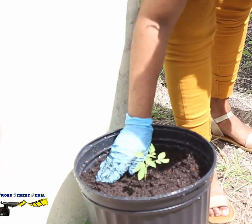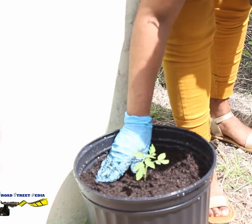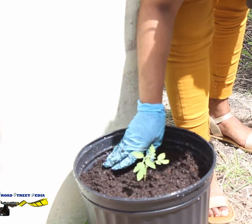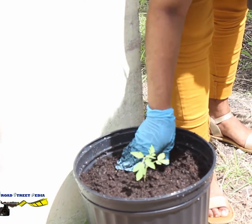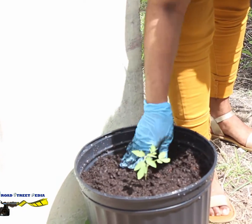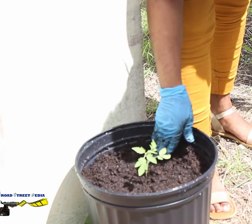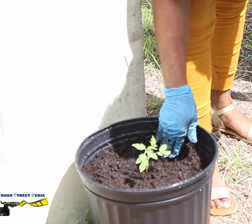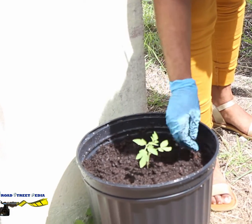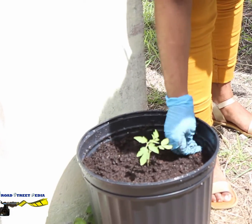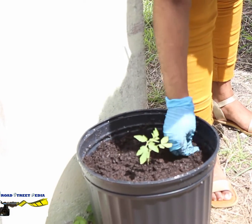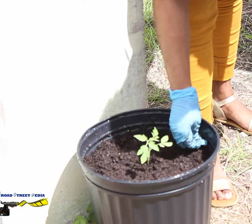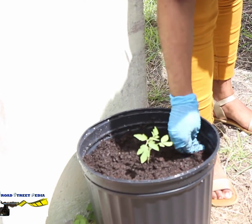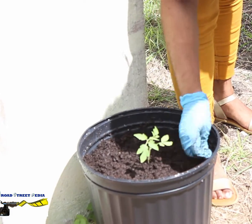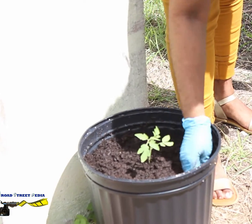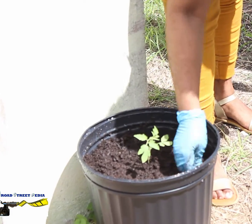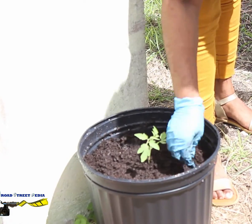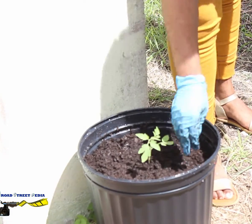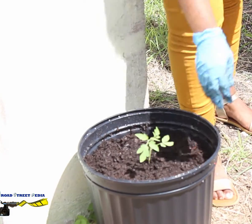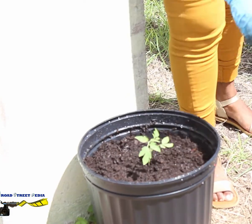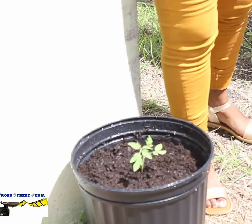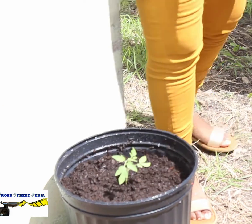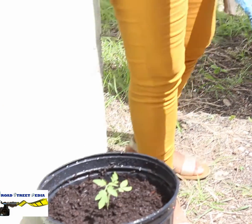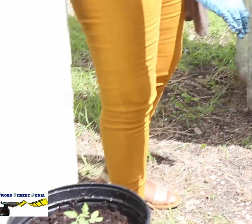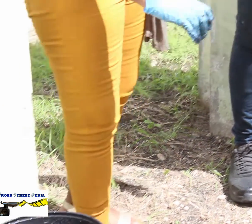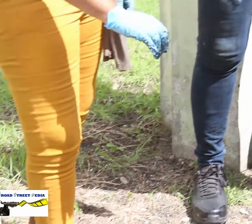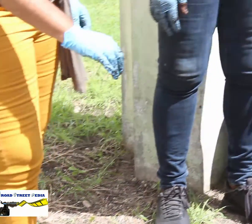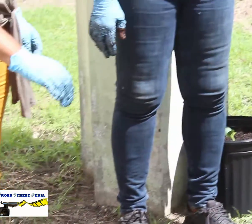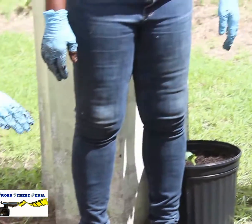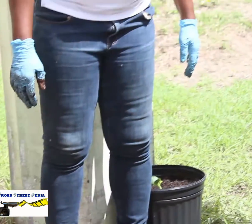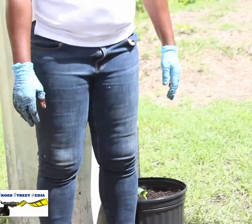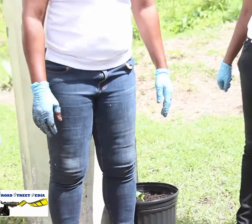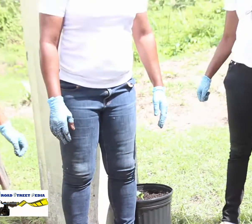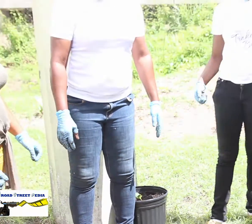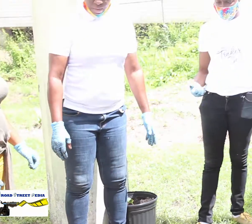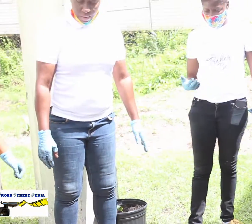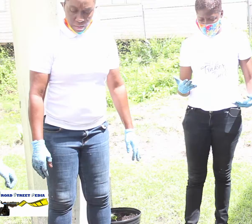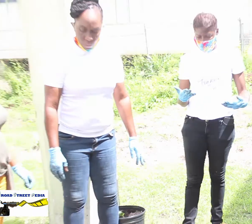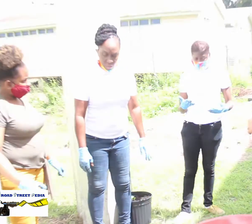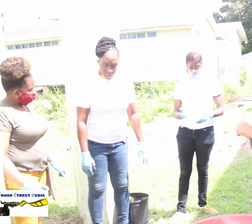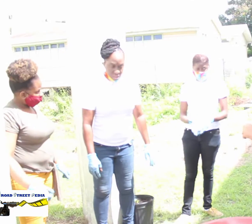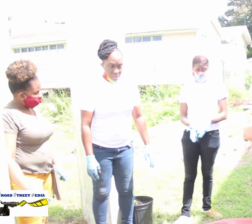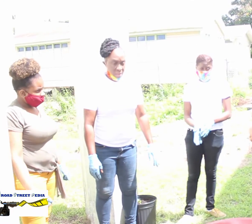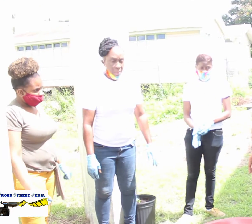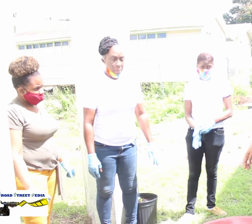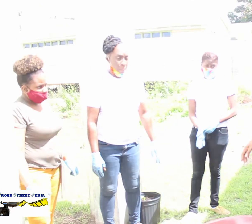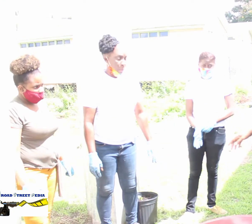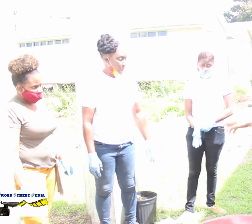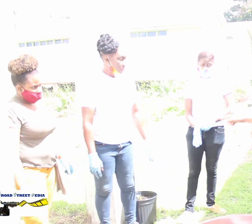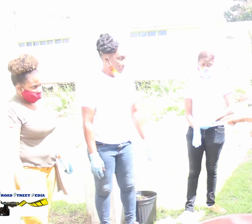Later on, if you want to, you can come and put some more soil. That is fine. Wouldn't hurt.